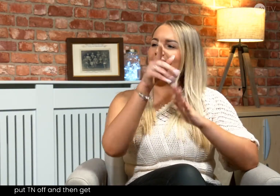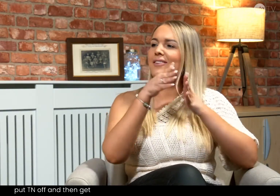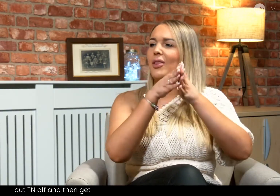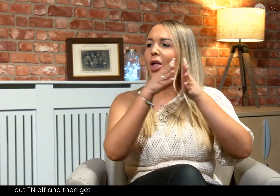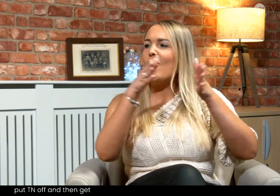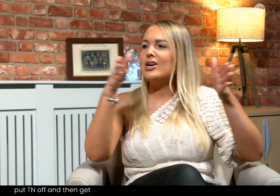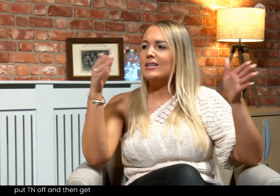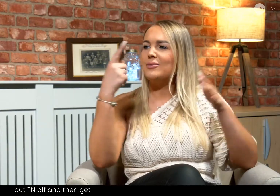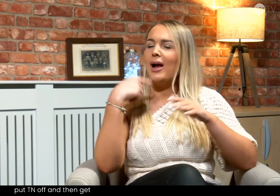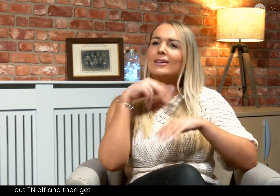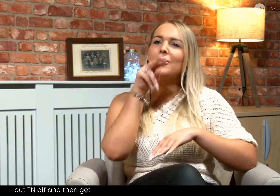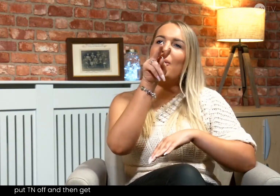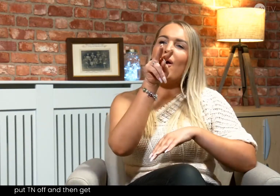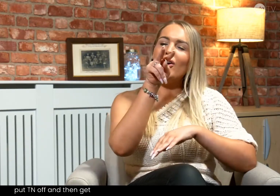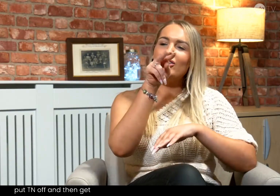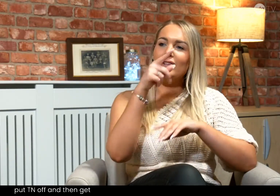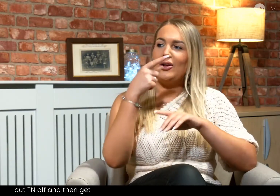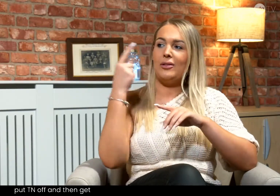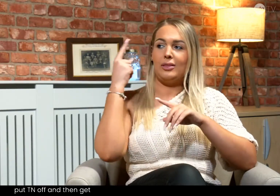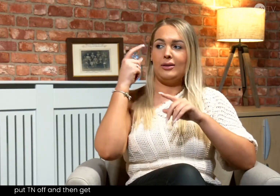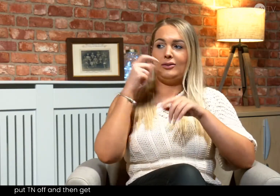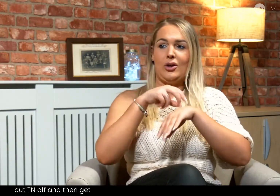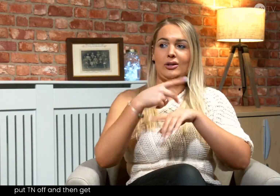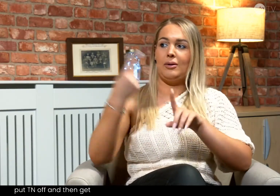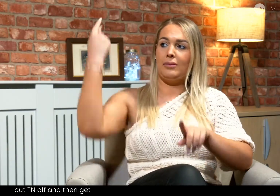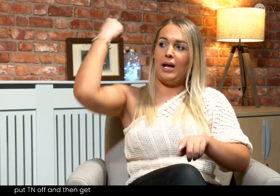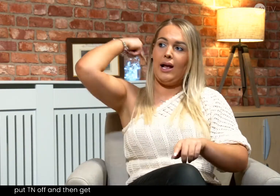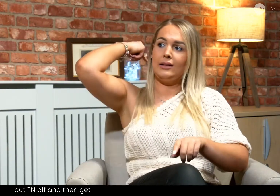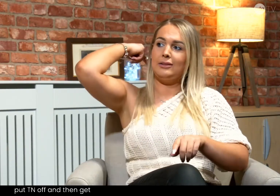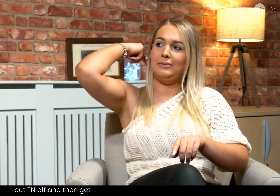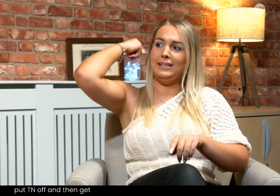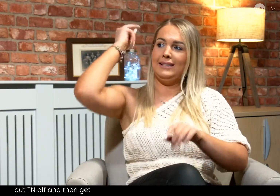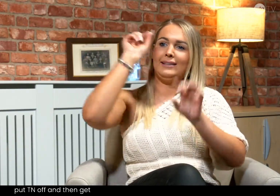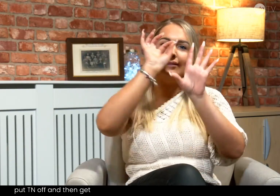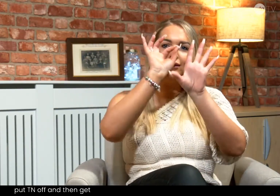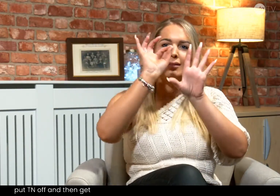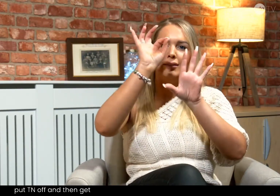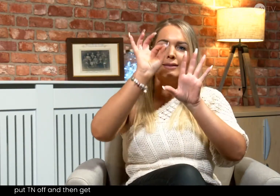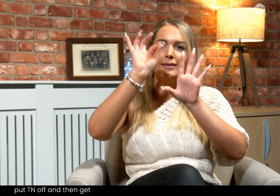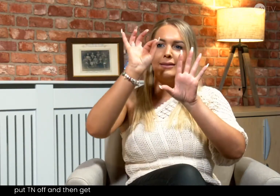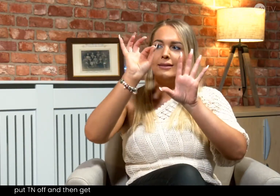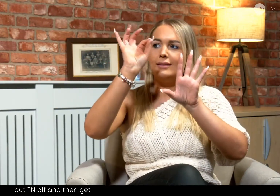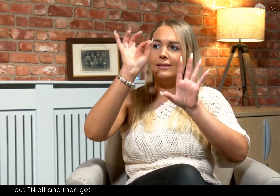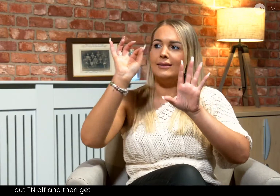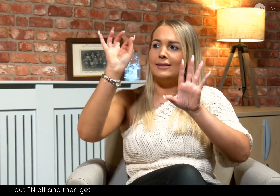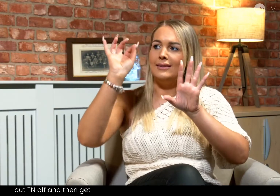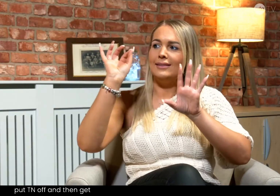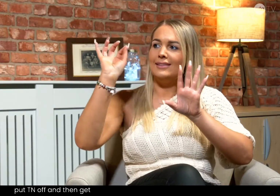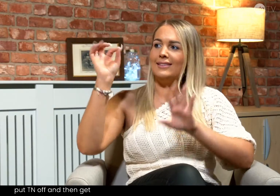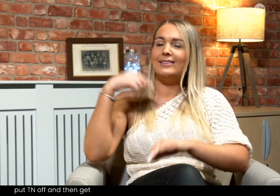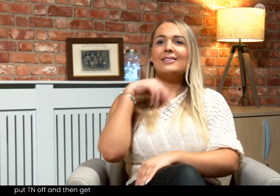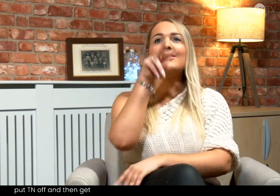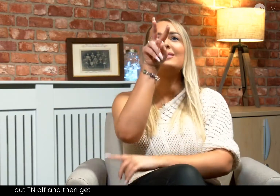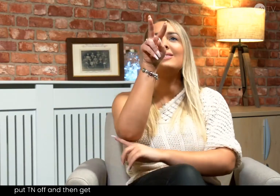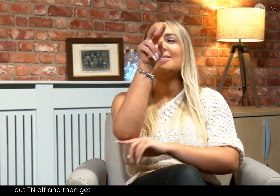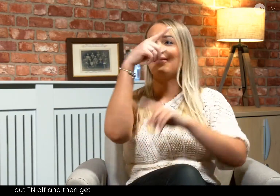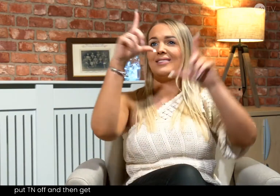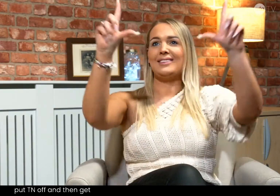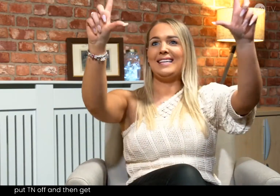and so that sort of distracted me because it's quite a long film, so I could watch that all the way through. And the nurses were in the back, like